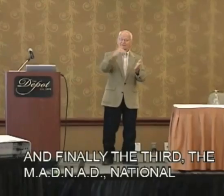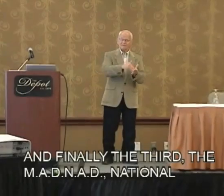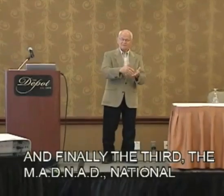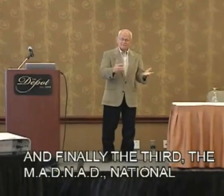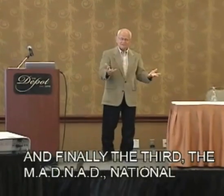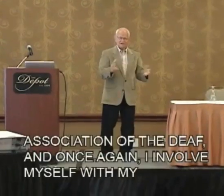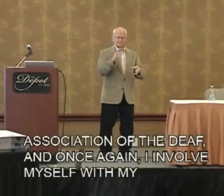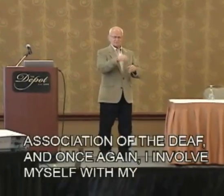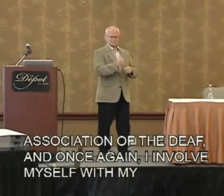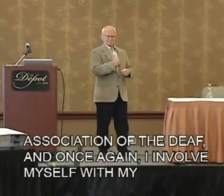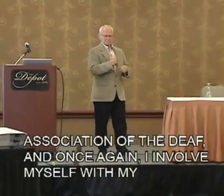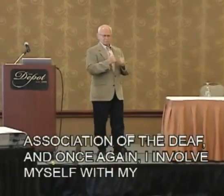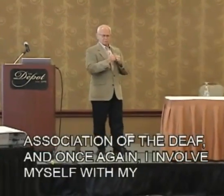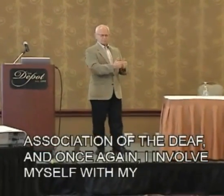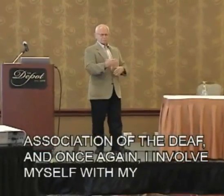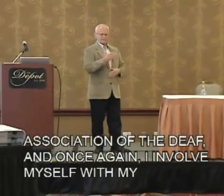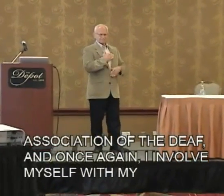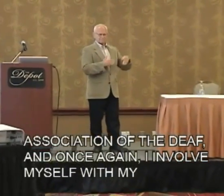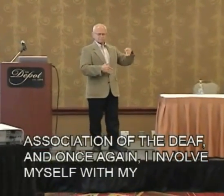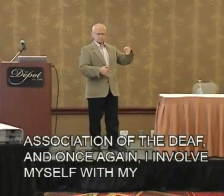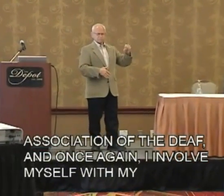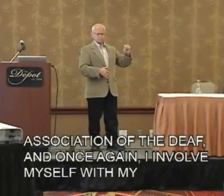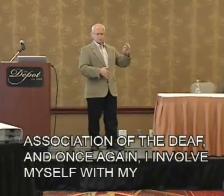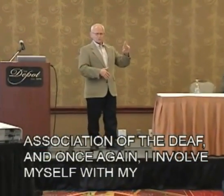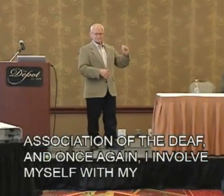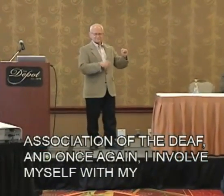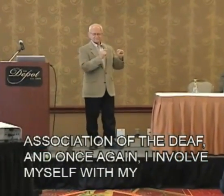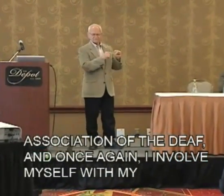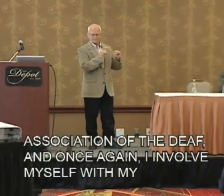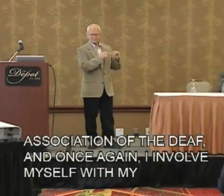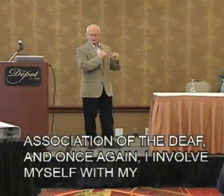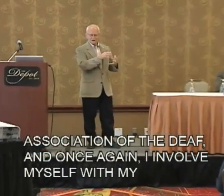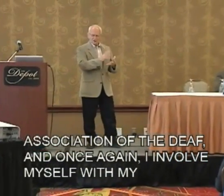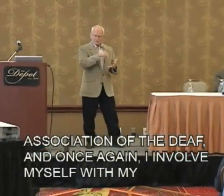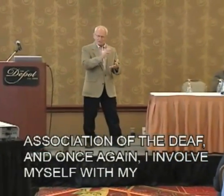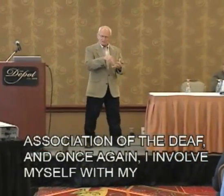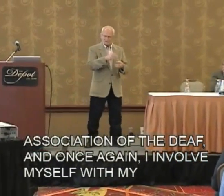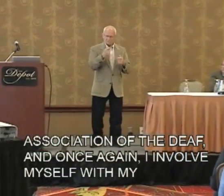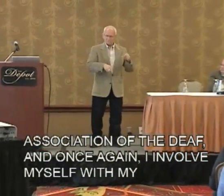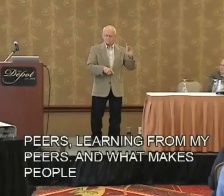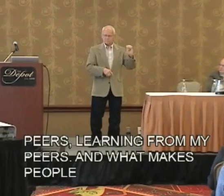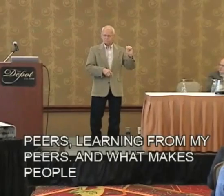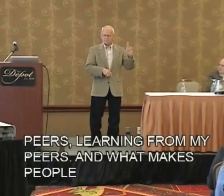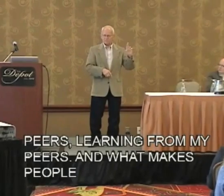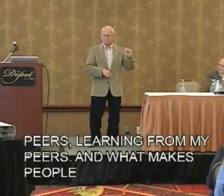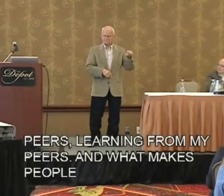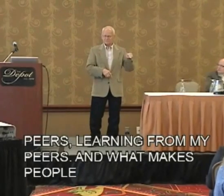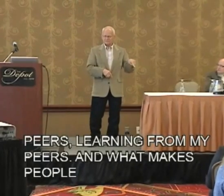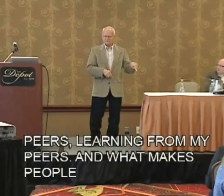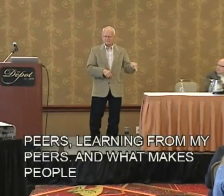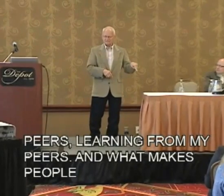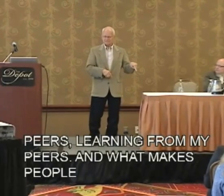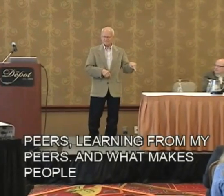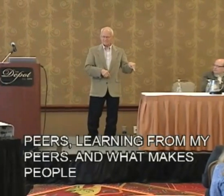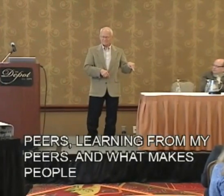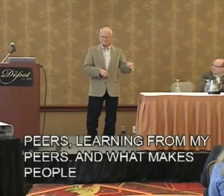And once again, I involved myself with my peer, learning from my peer.